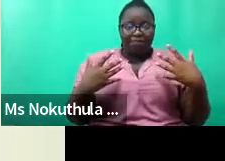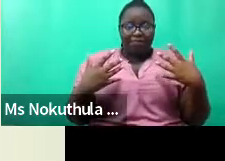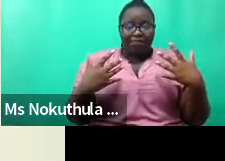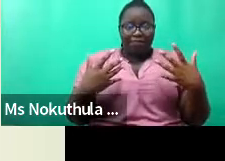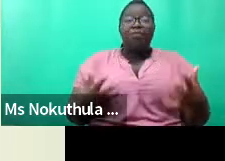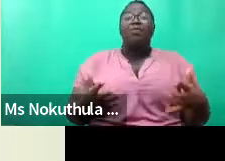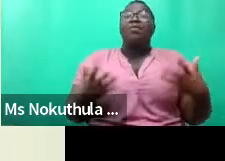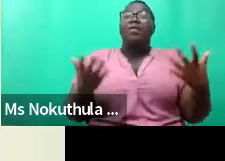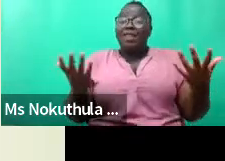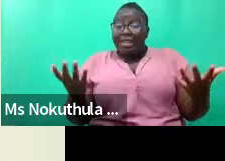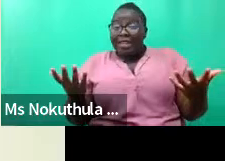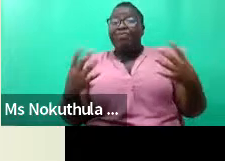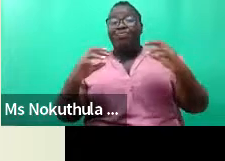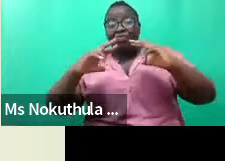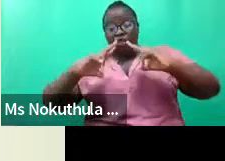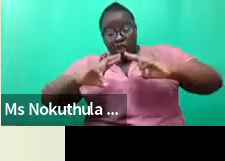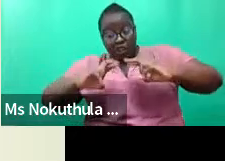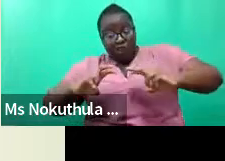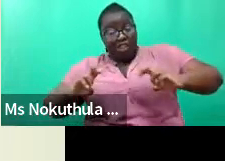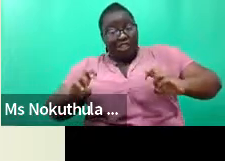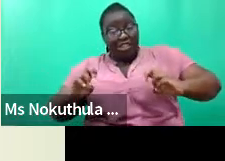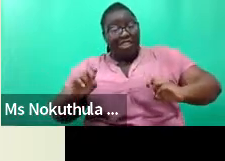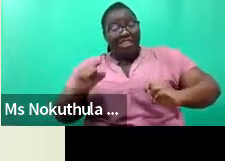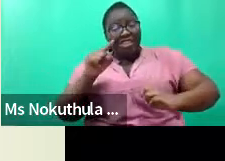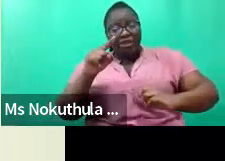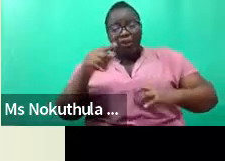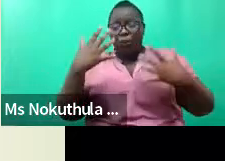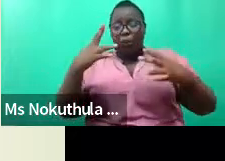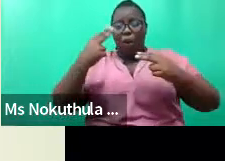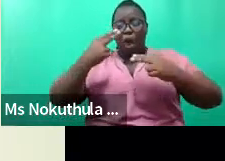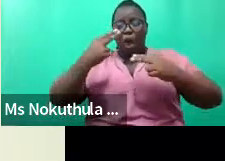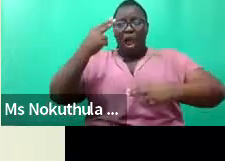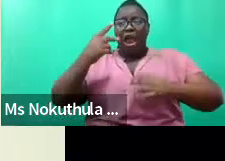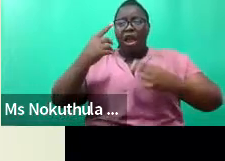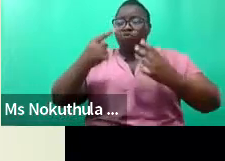the study highly important and